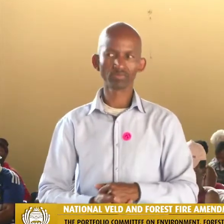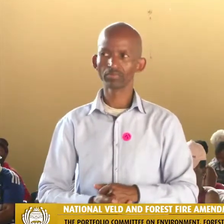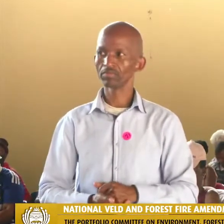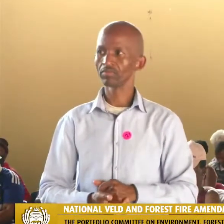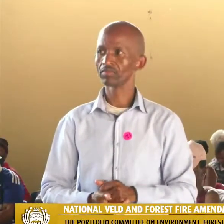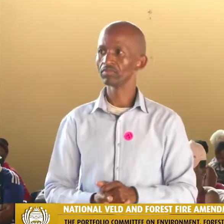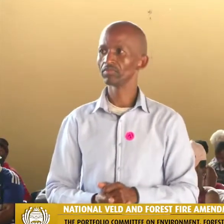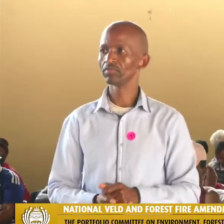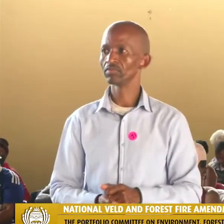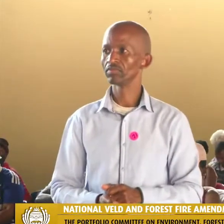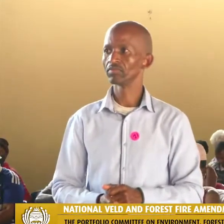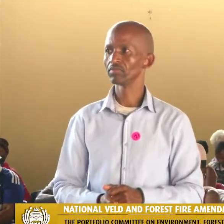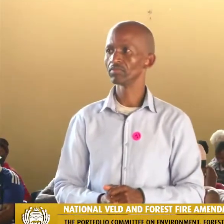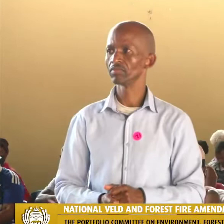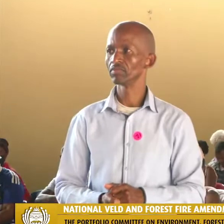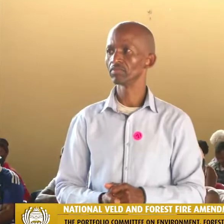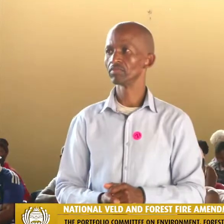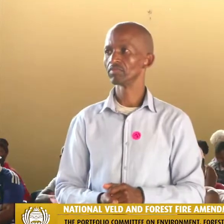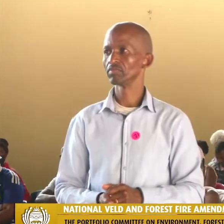fires. Please engage with them. Thank you.